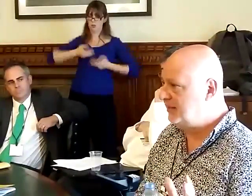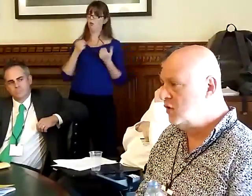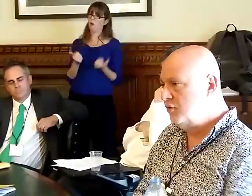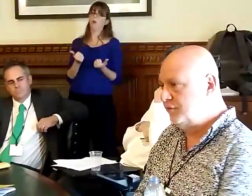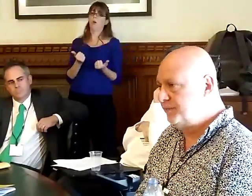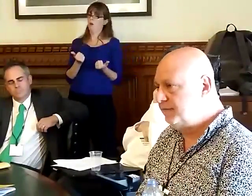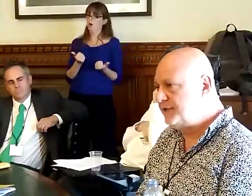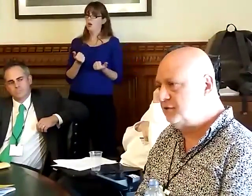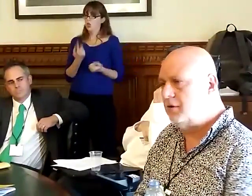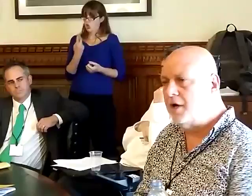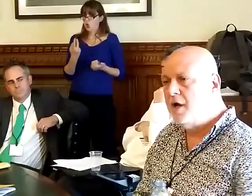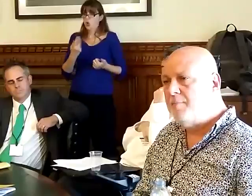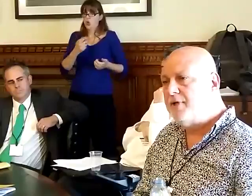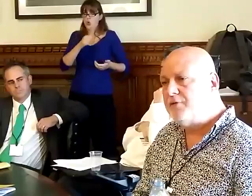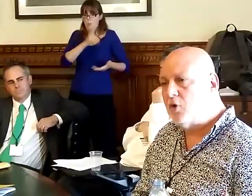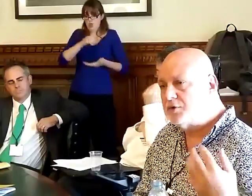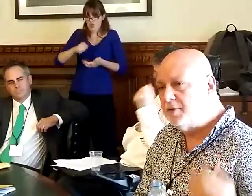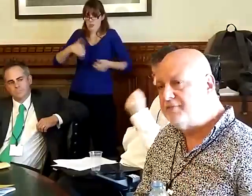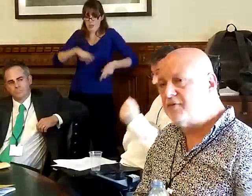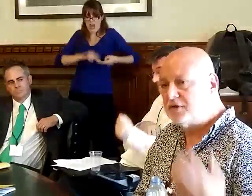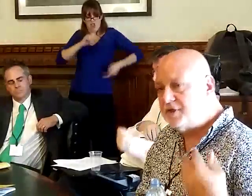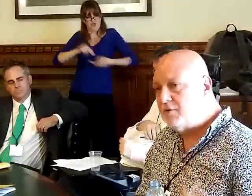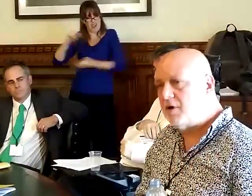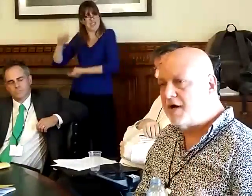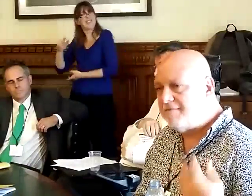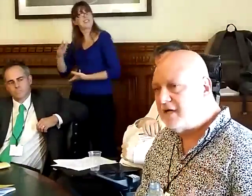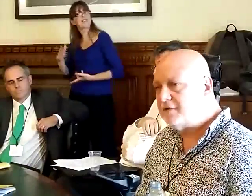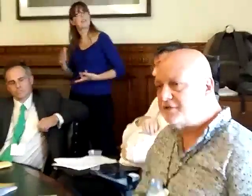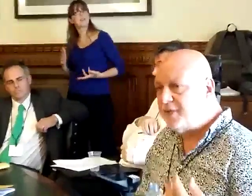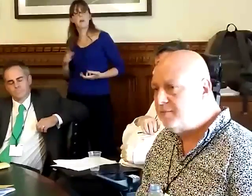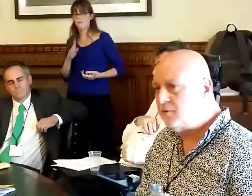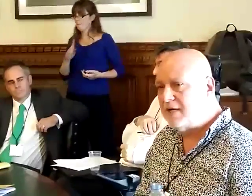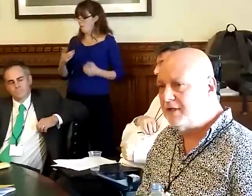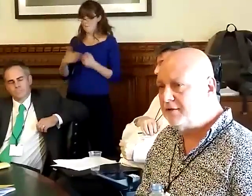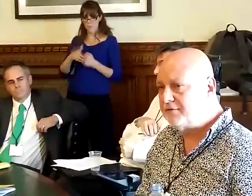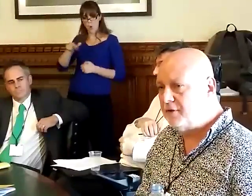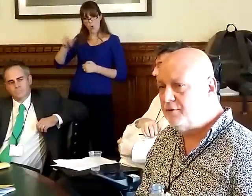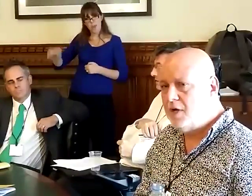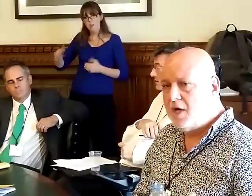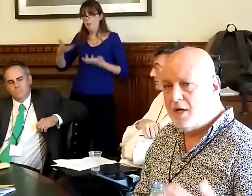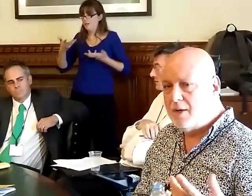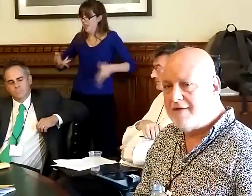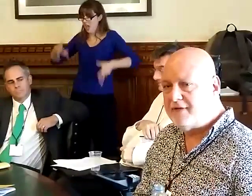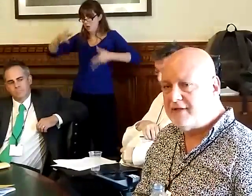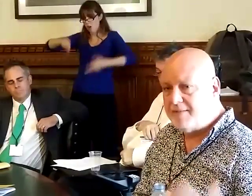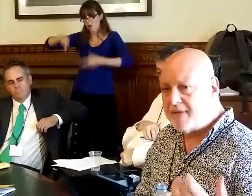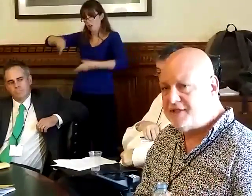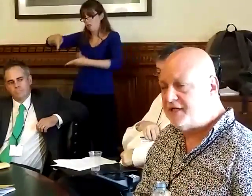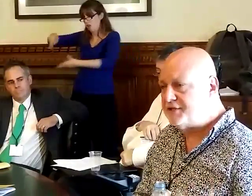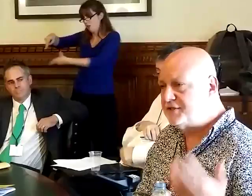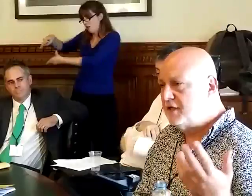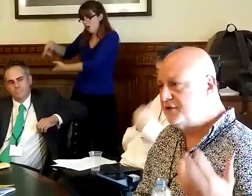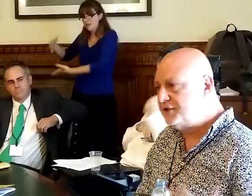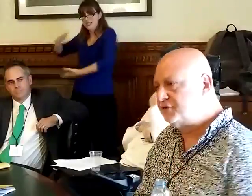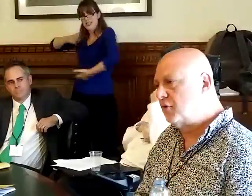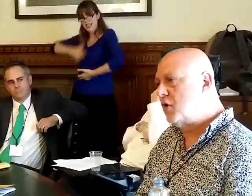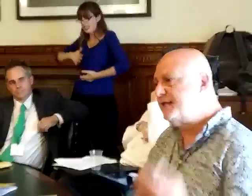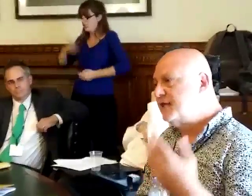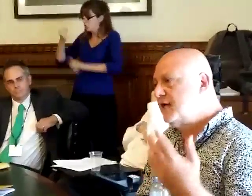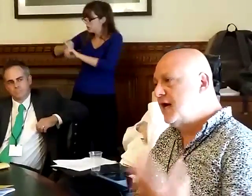are outstanding from the original lot. But of course, we've still got an avalanche of people coming through who are having their